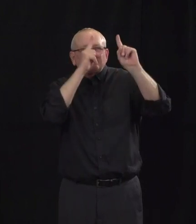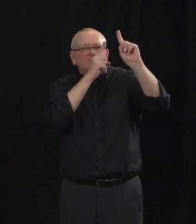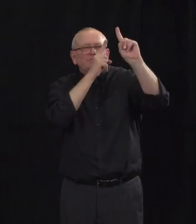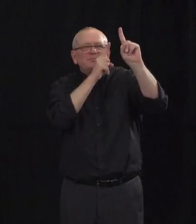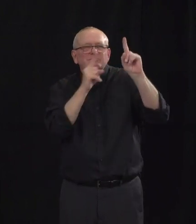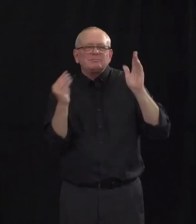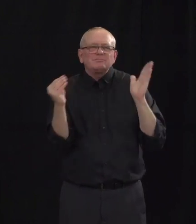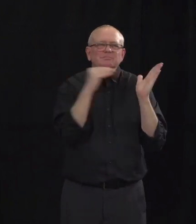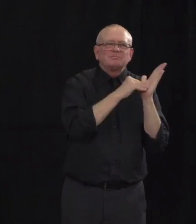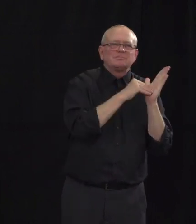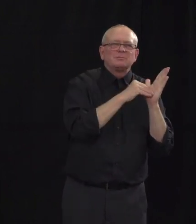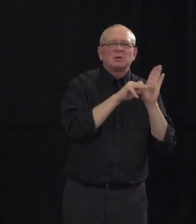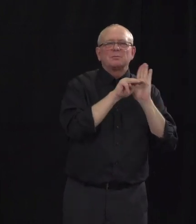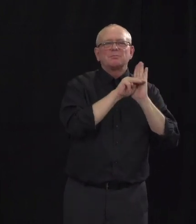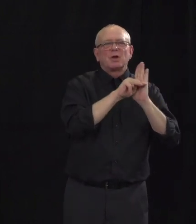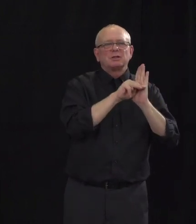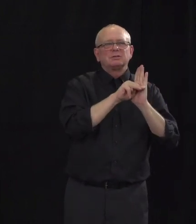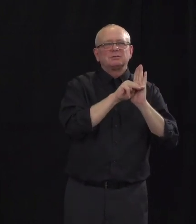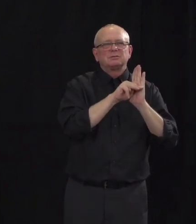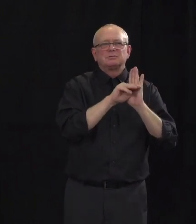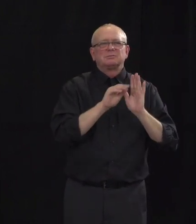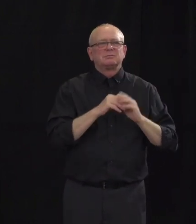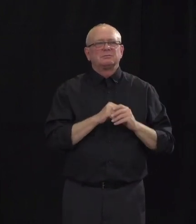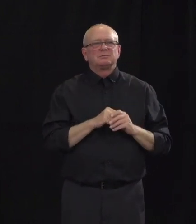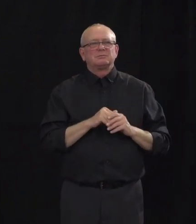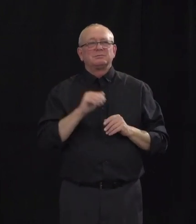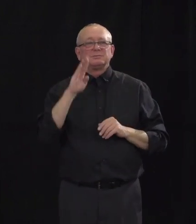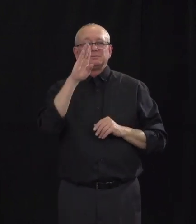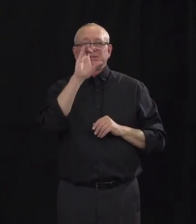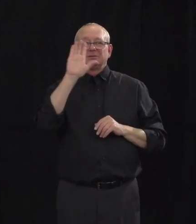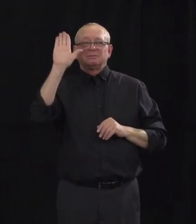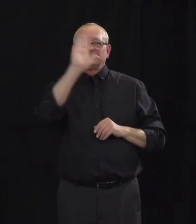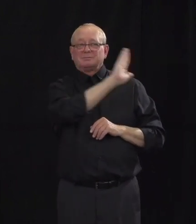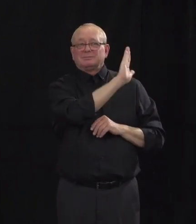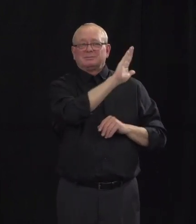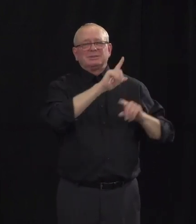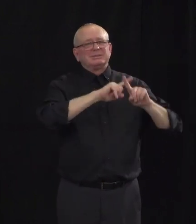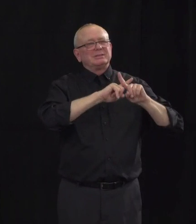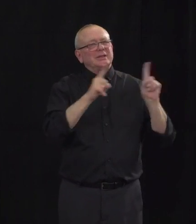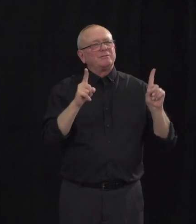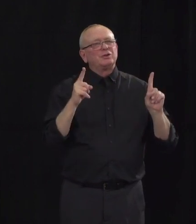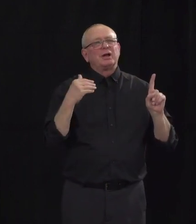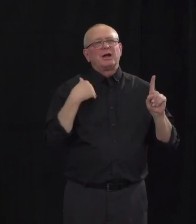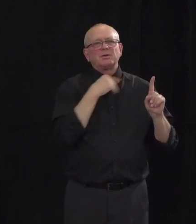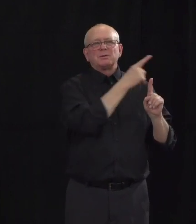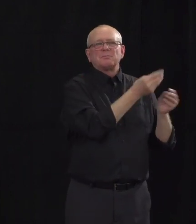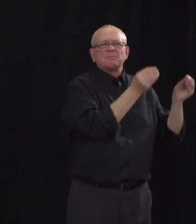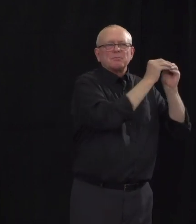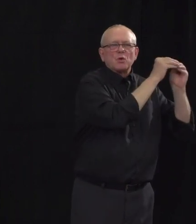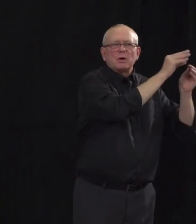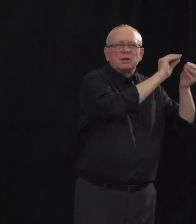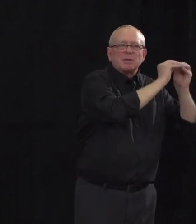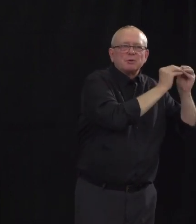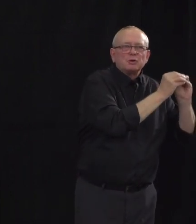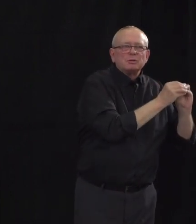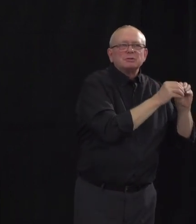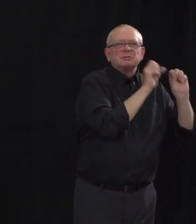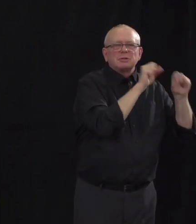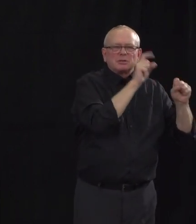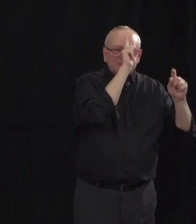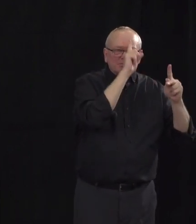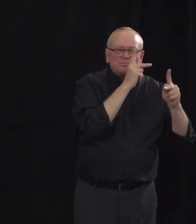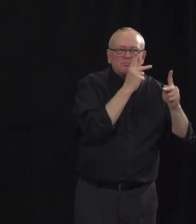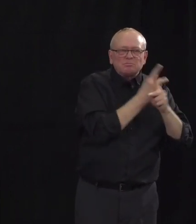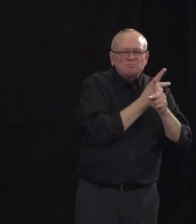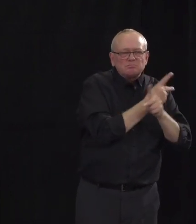whereas we've really only had cases for about 3 weeks. And community spread in terms of those cases that were not known to be